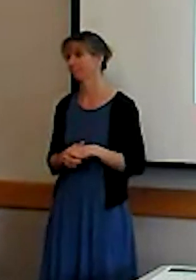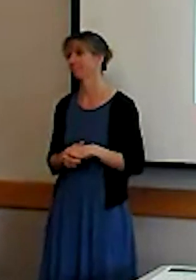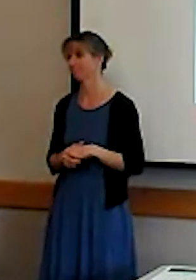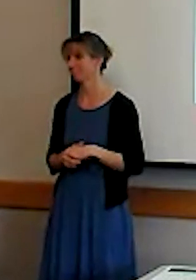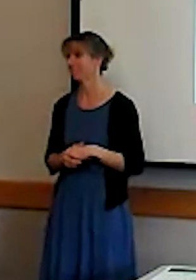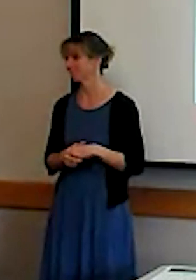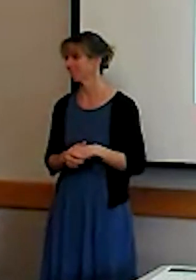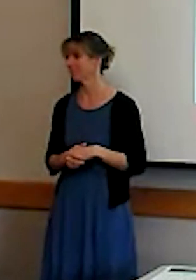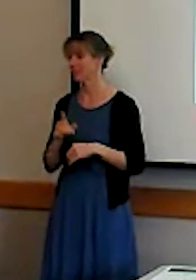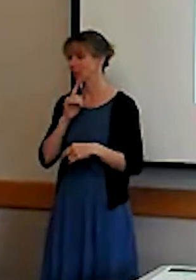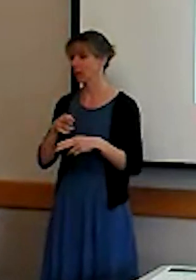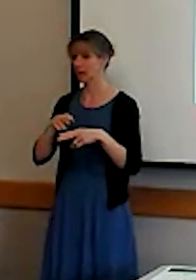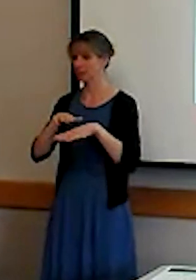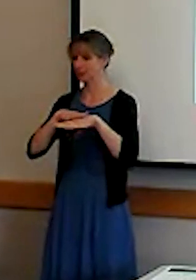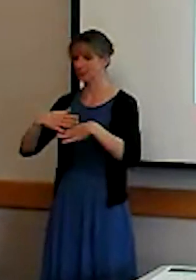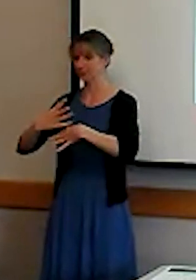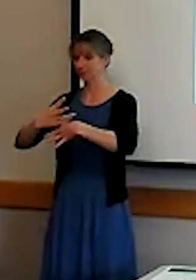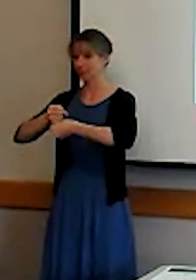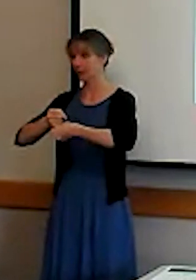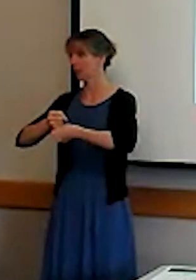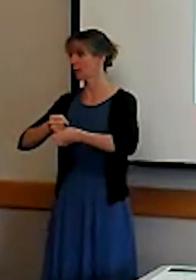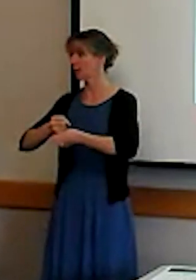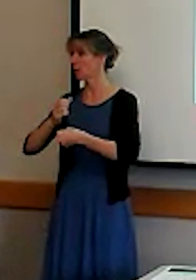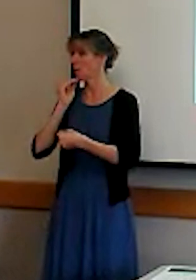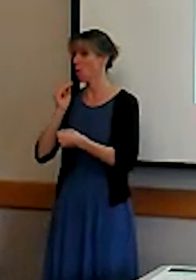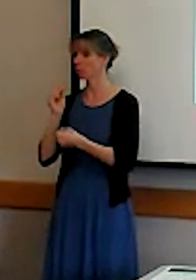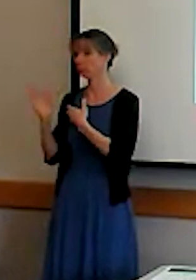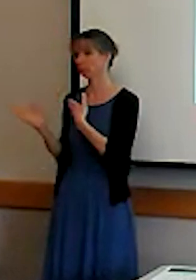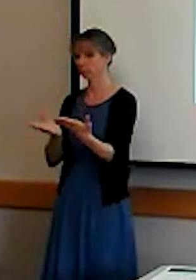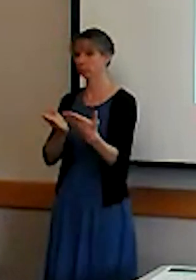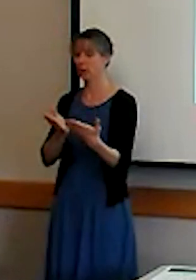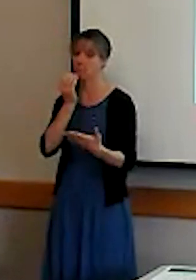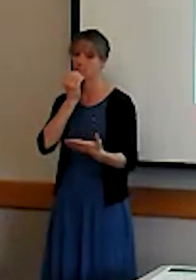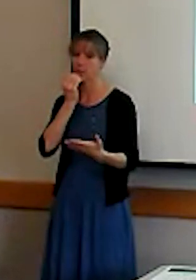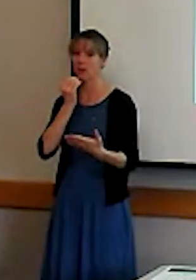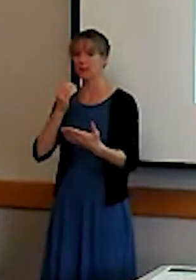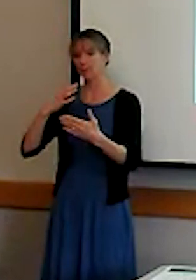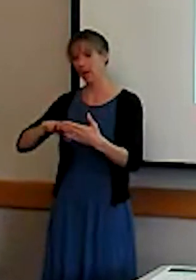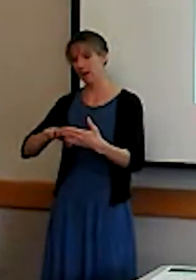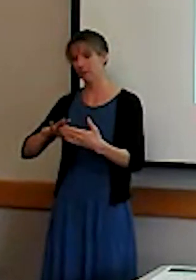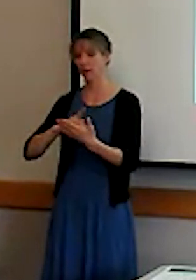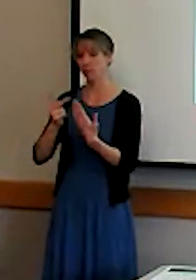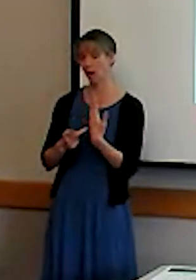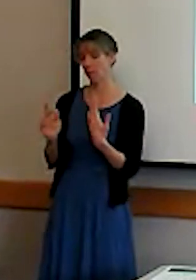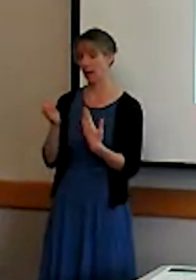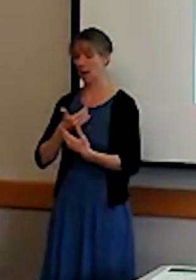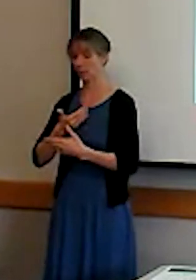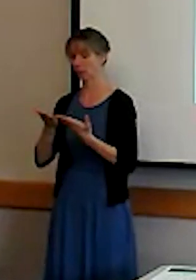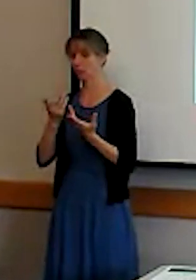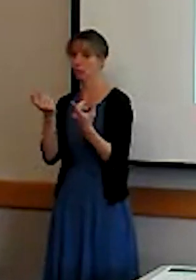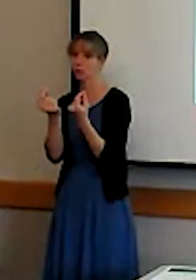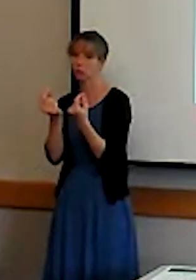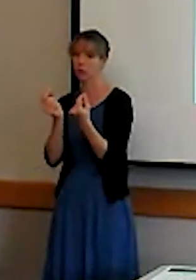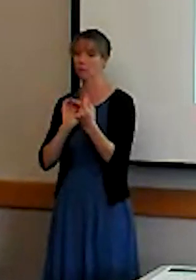that's a brief synopsis of kind of the home delivered meal benefit and program and what we do as